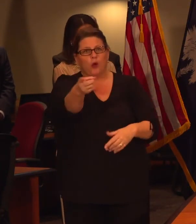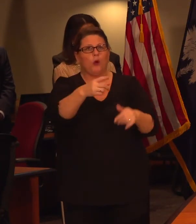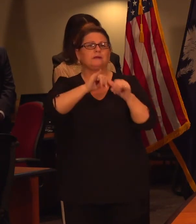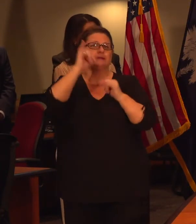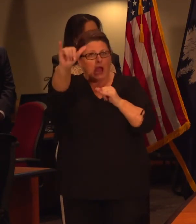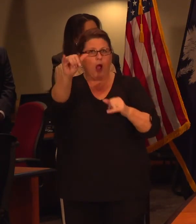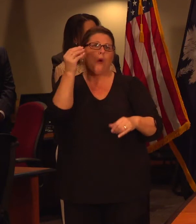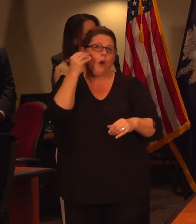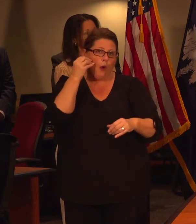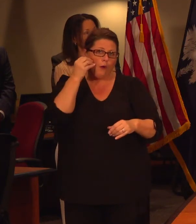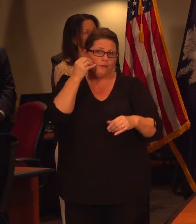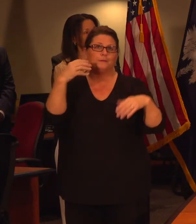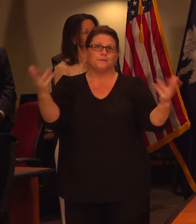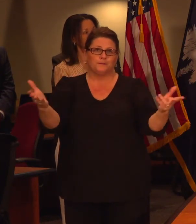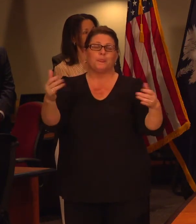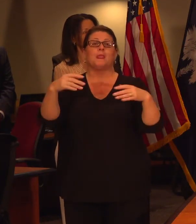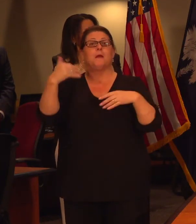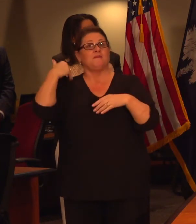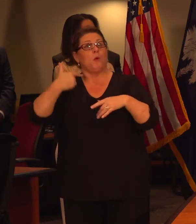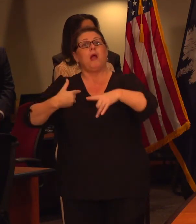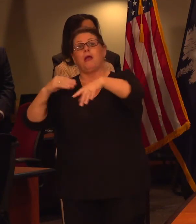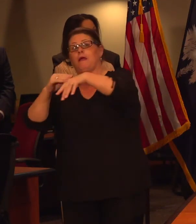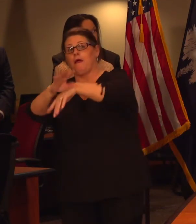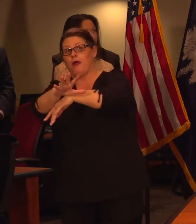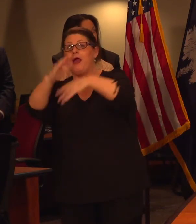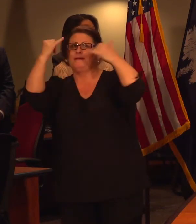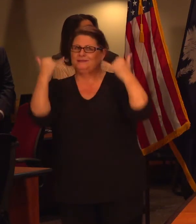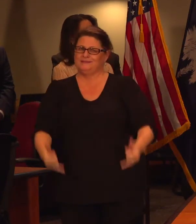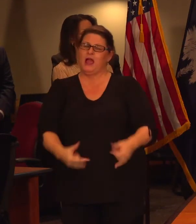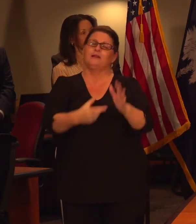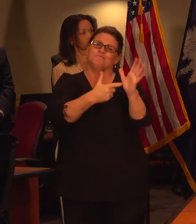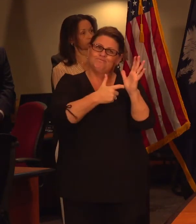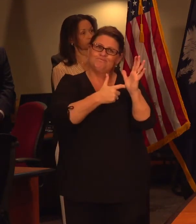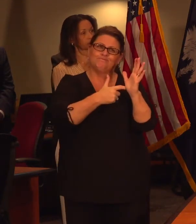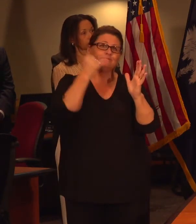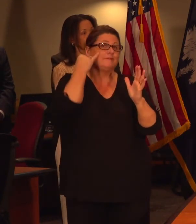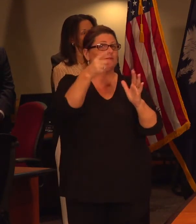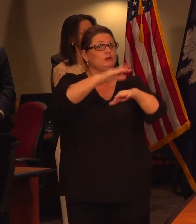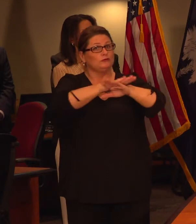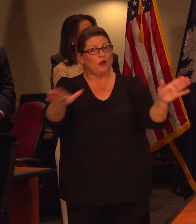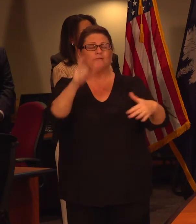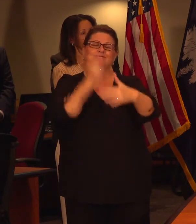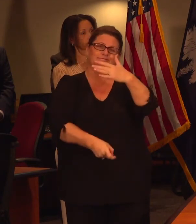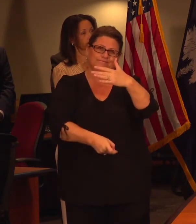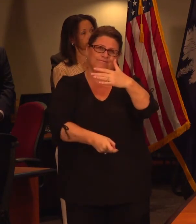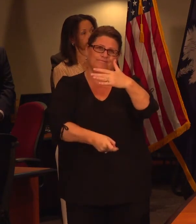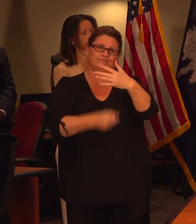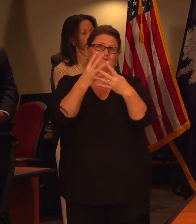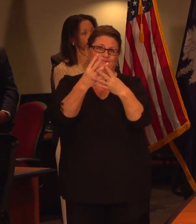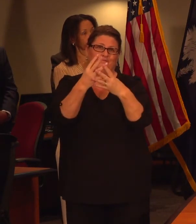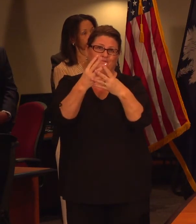as advice and now stay at home as a mandate punishable by law under the rules that we're announcing today.